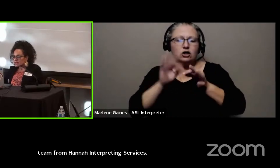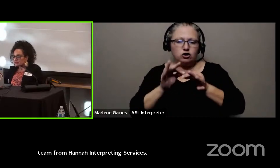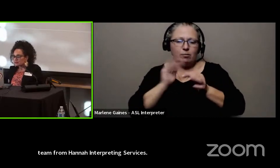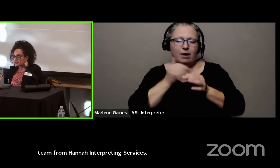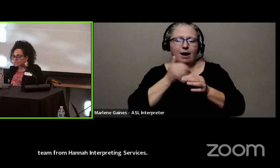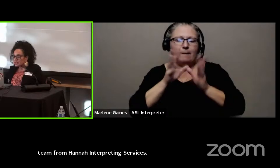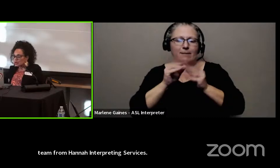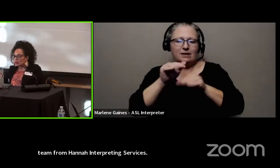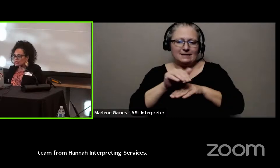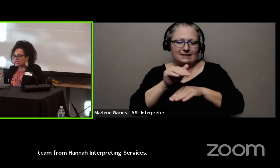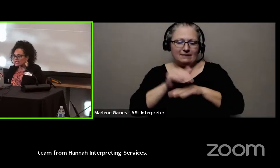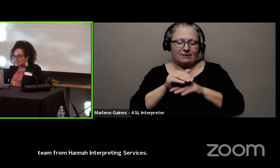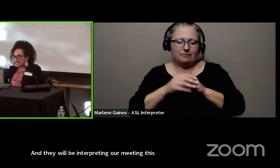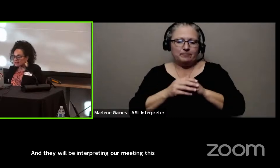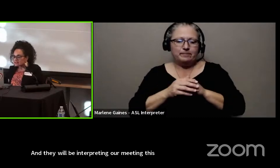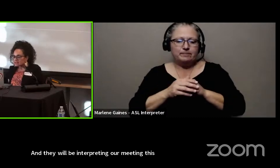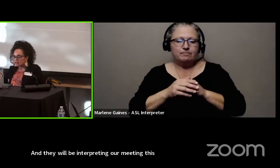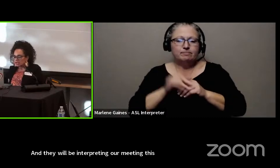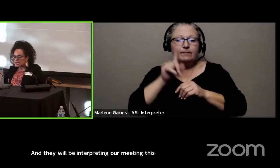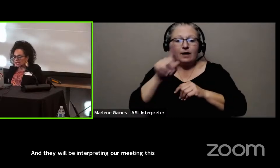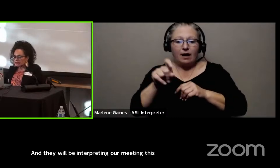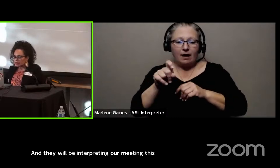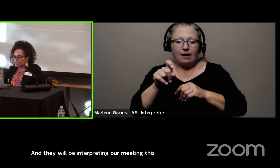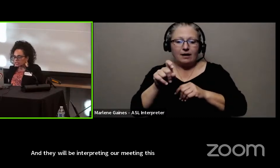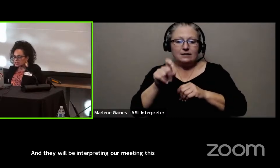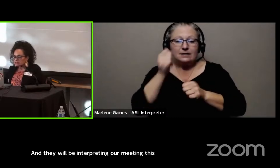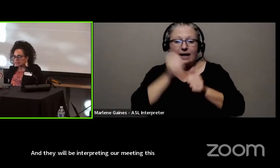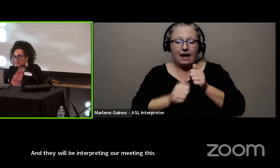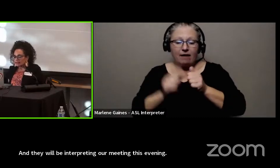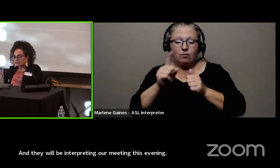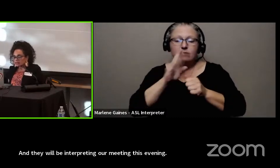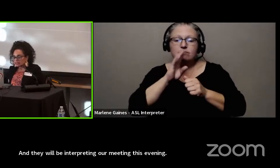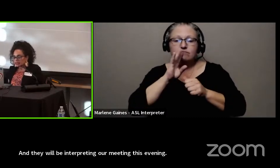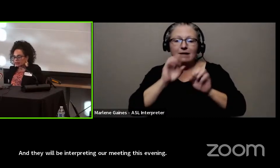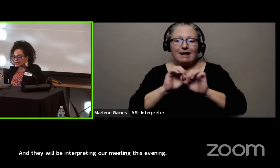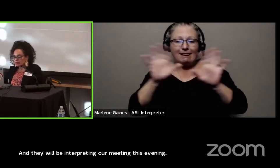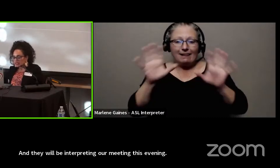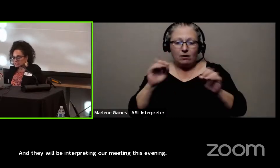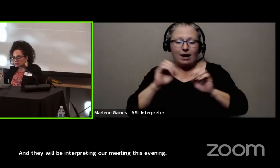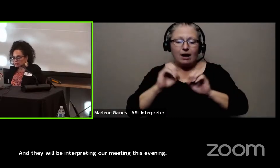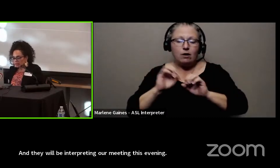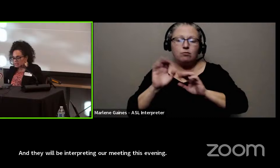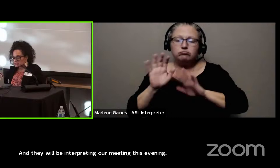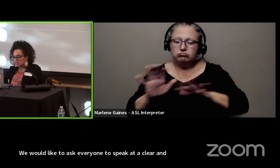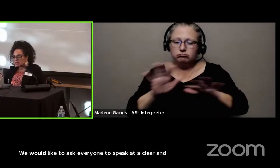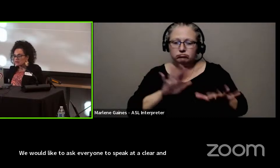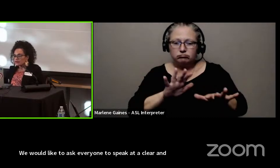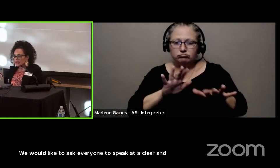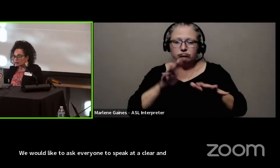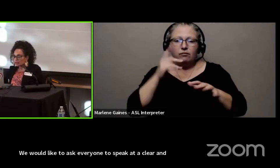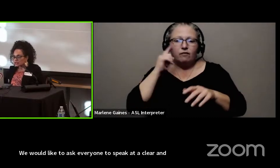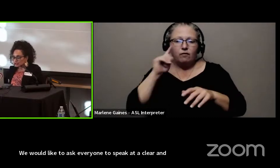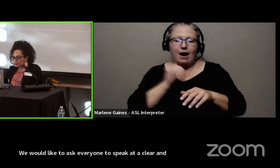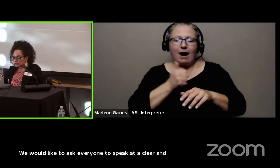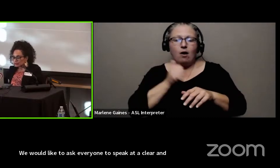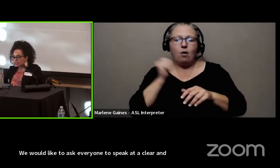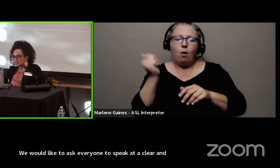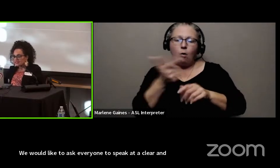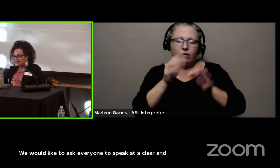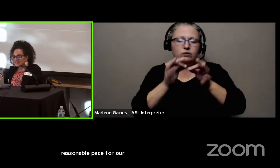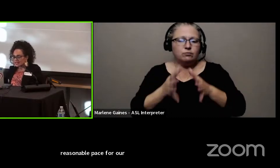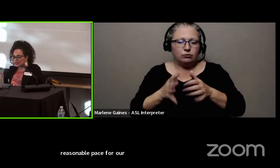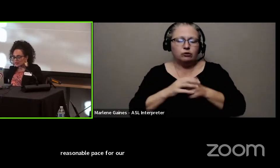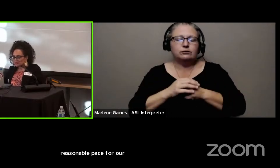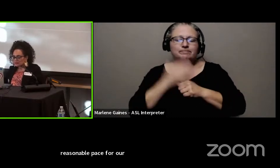this evening. We would like to ask everyone to speak at a clear and reasonable pace for our